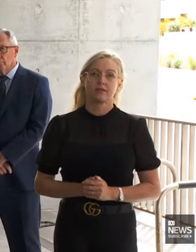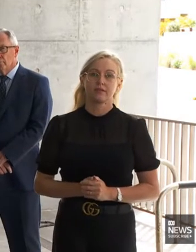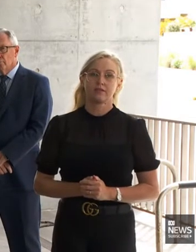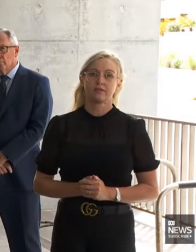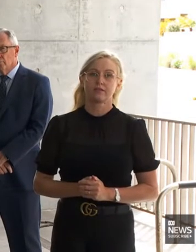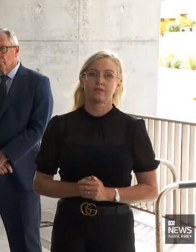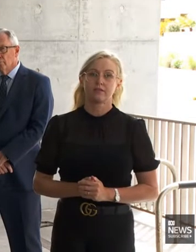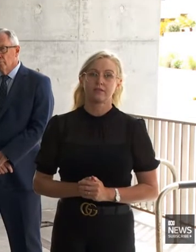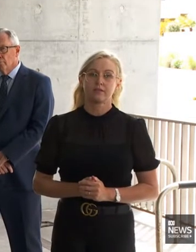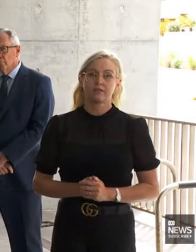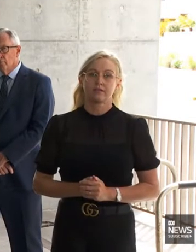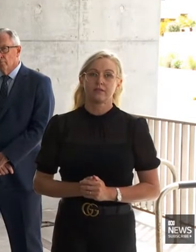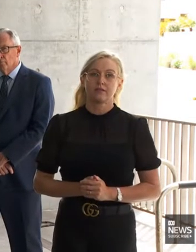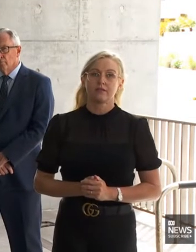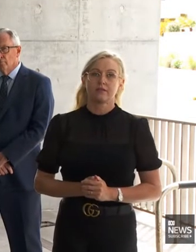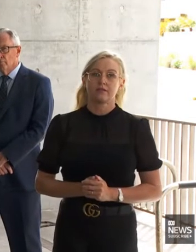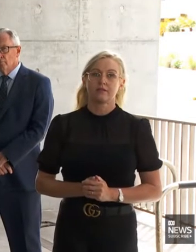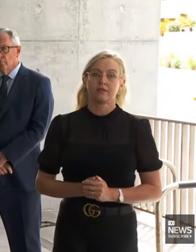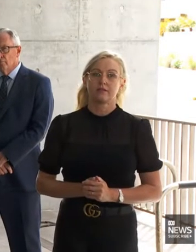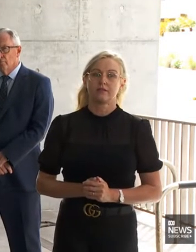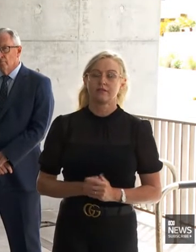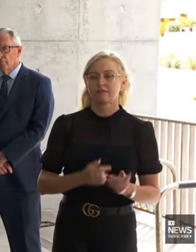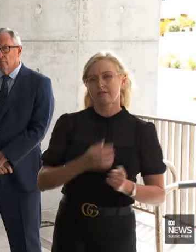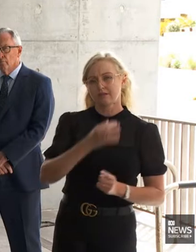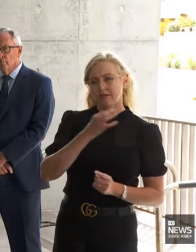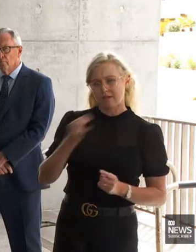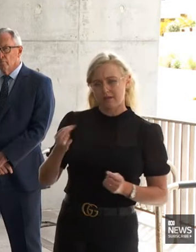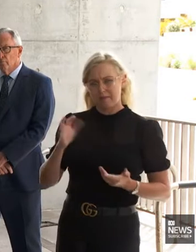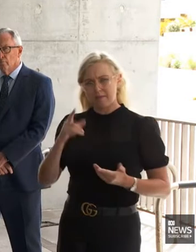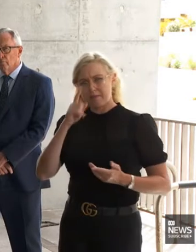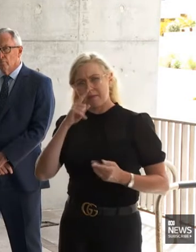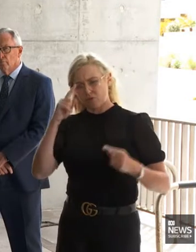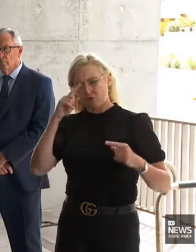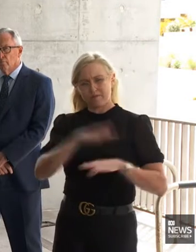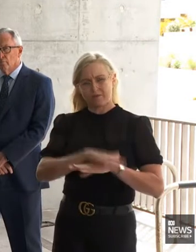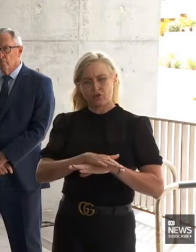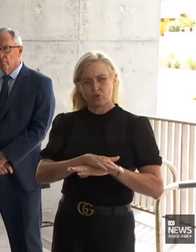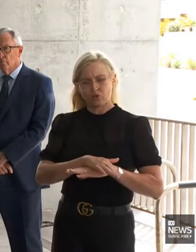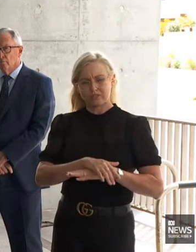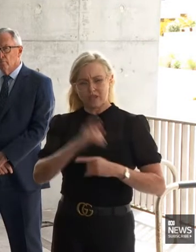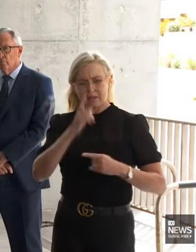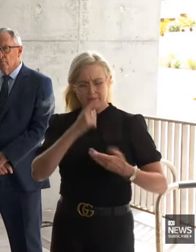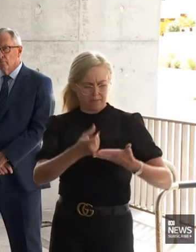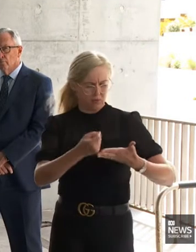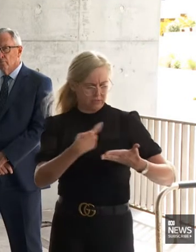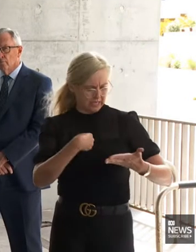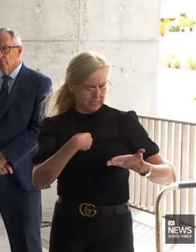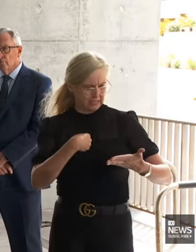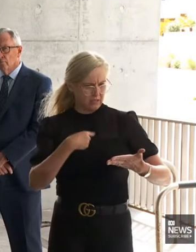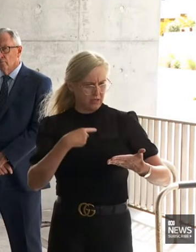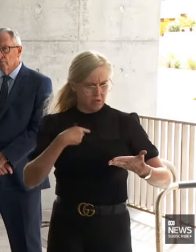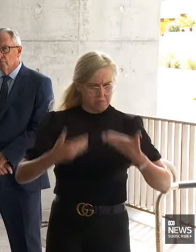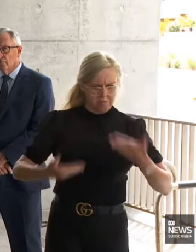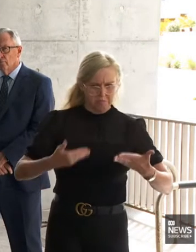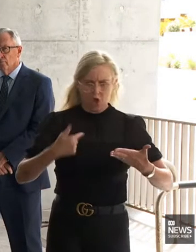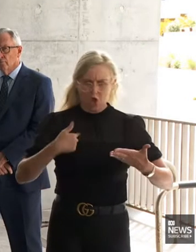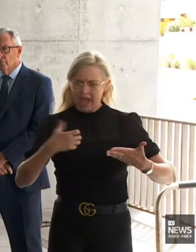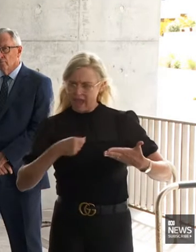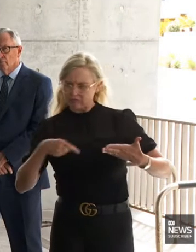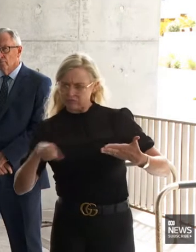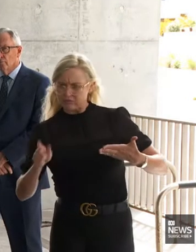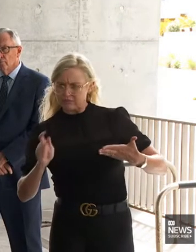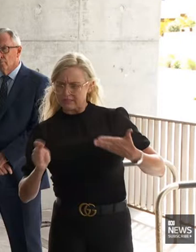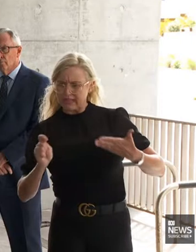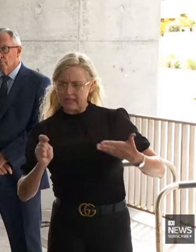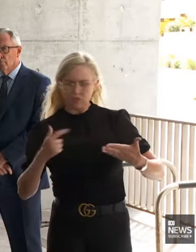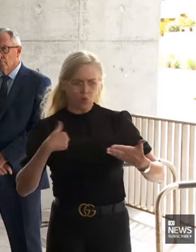talking about, but then people will get confused inevitably by those case alerts and then possibly take those spaces in the line you don't want them to.